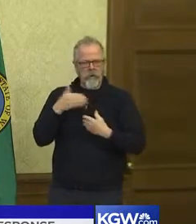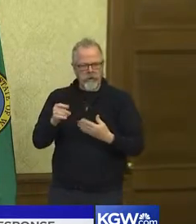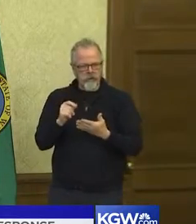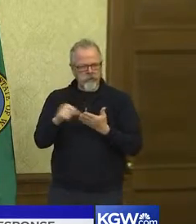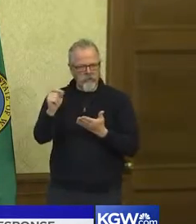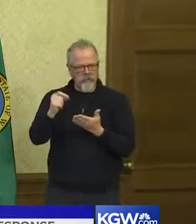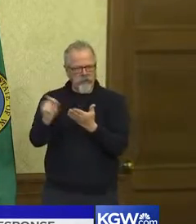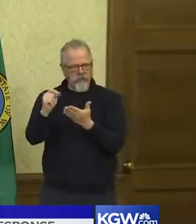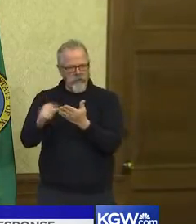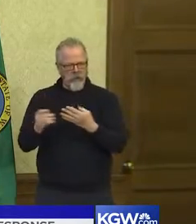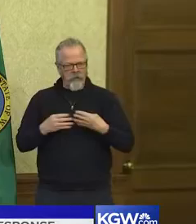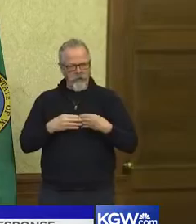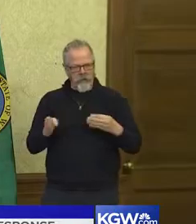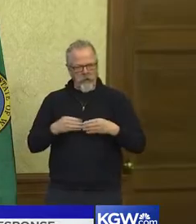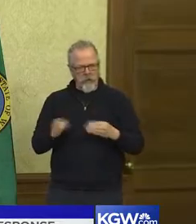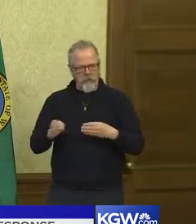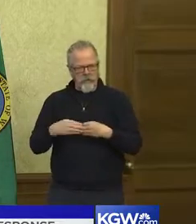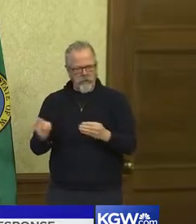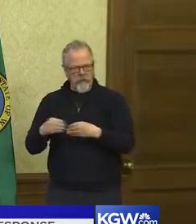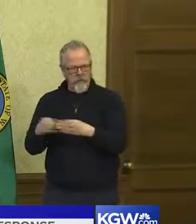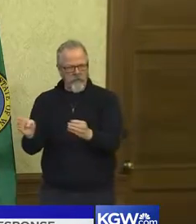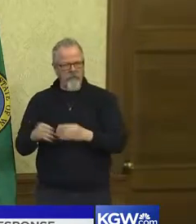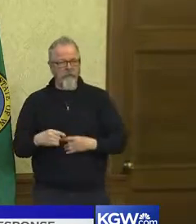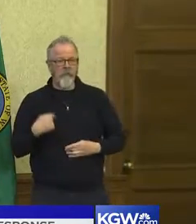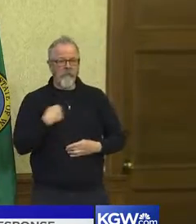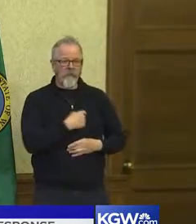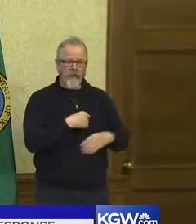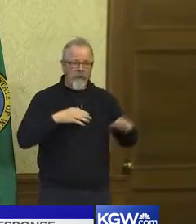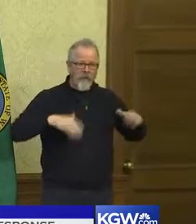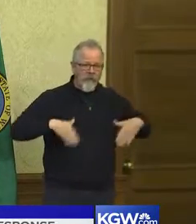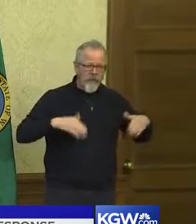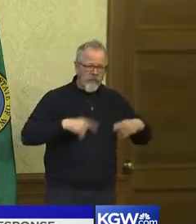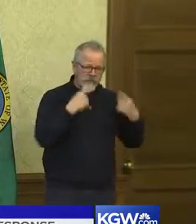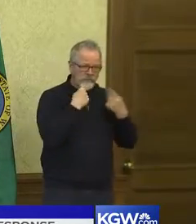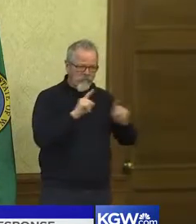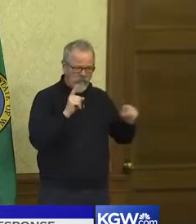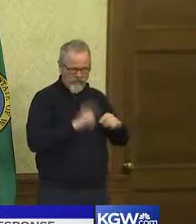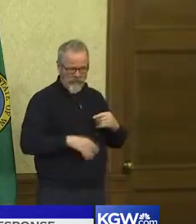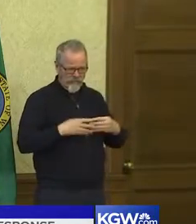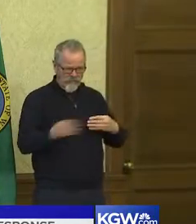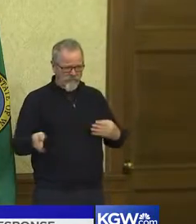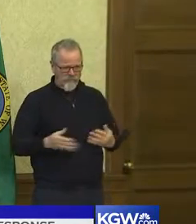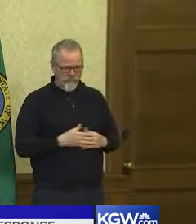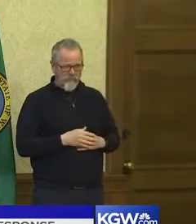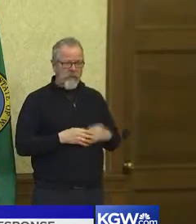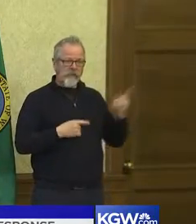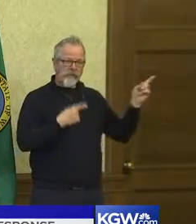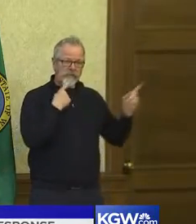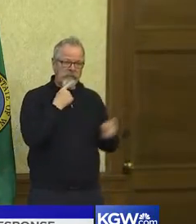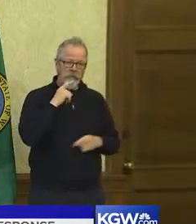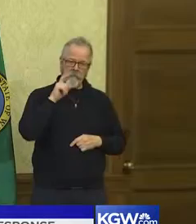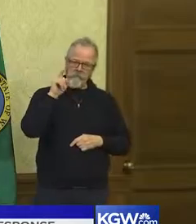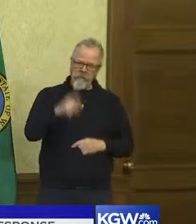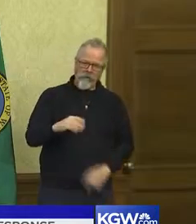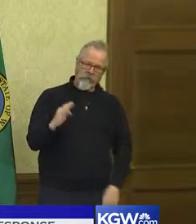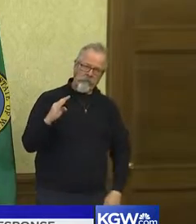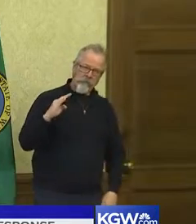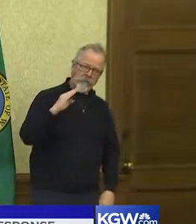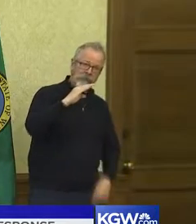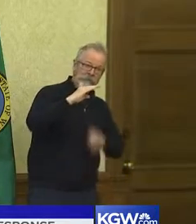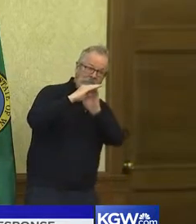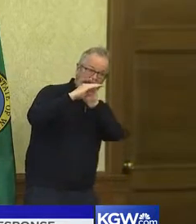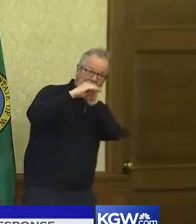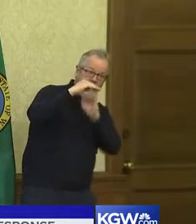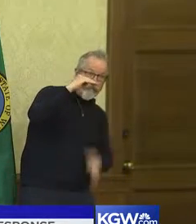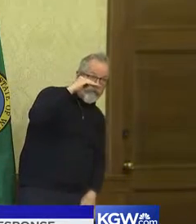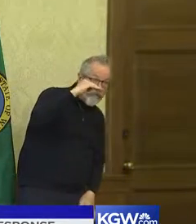your infections for 14 days. We have not experienced that. In fact, we have really not had a downward